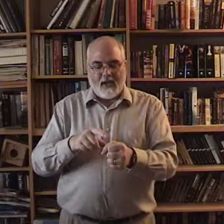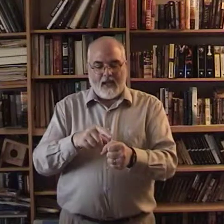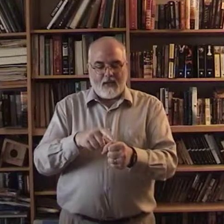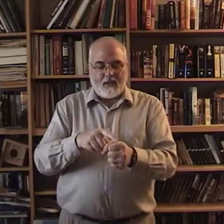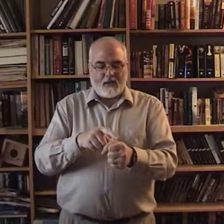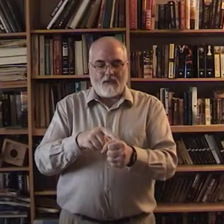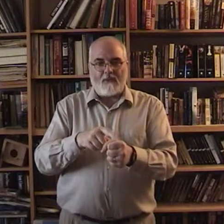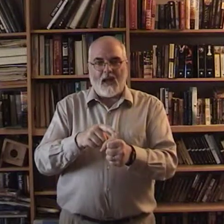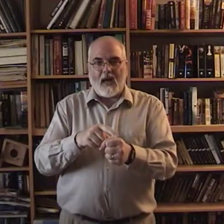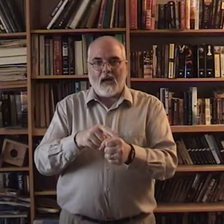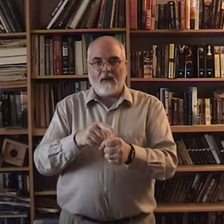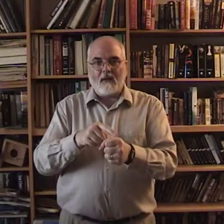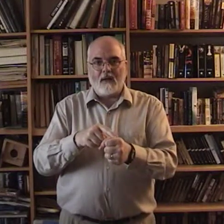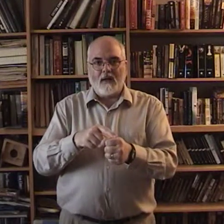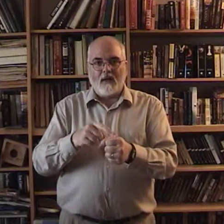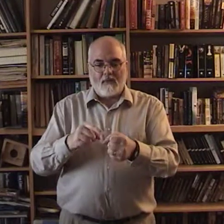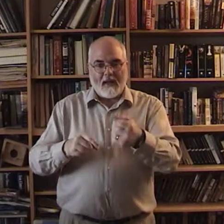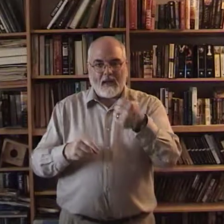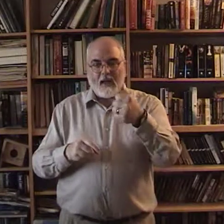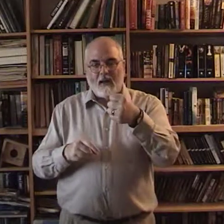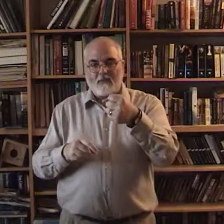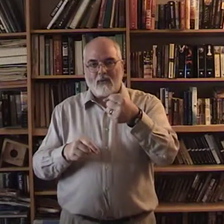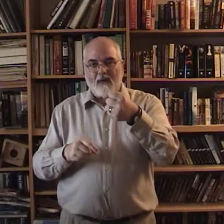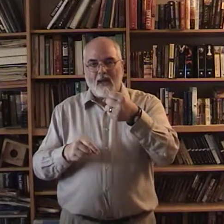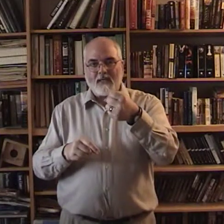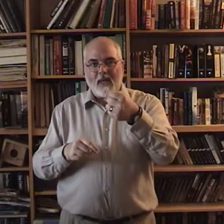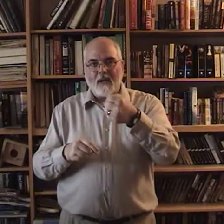Pretend there's a fly, make an A, sort of an S hand.